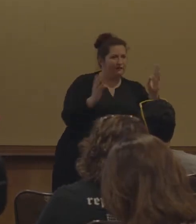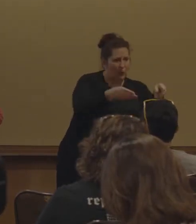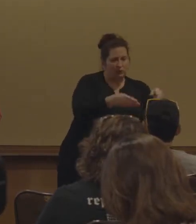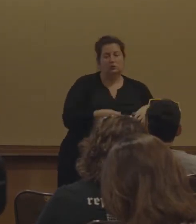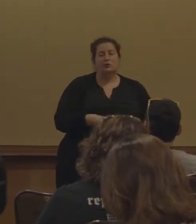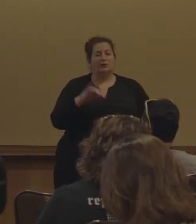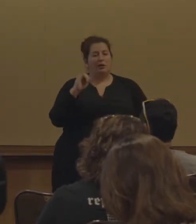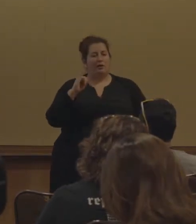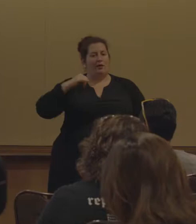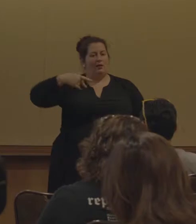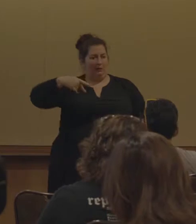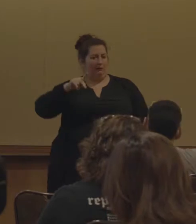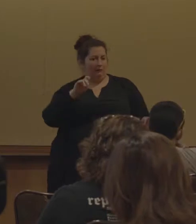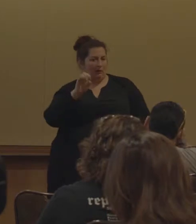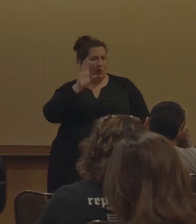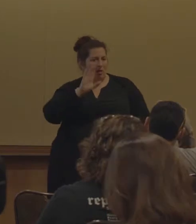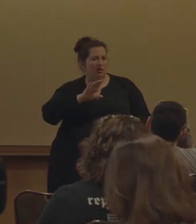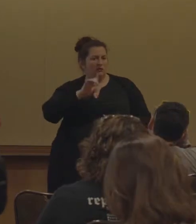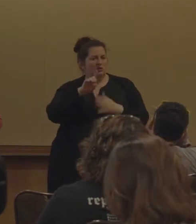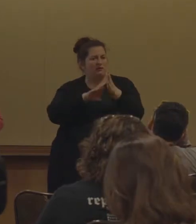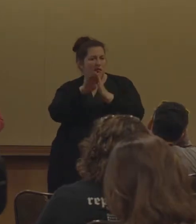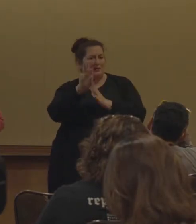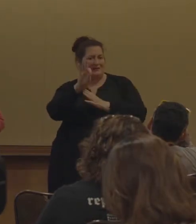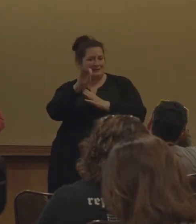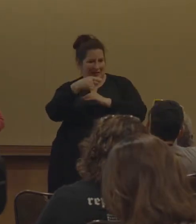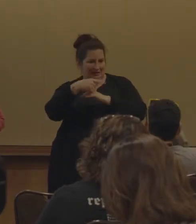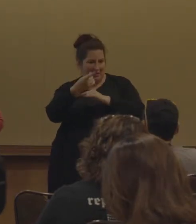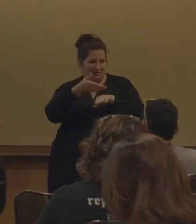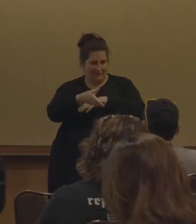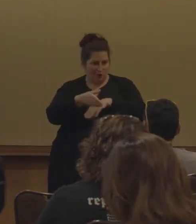we do develop that in 90 days after your eligibility.